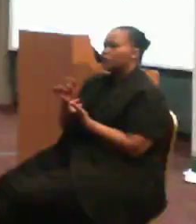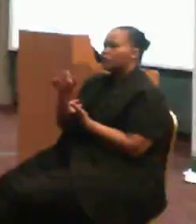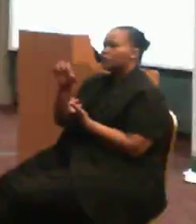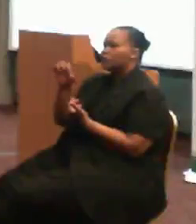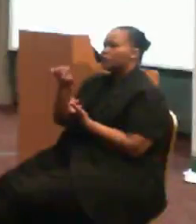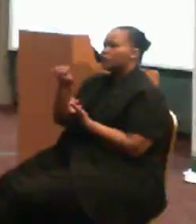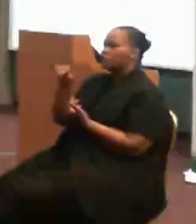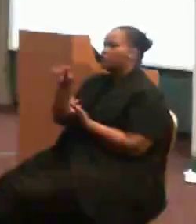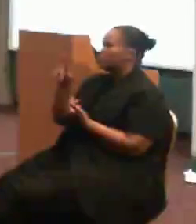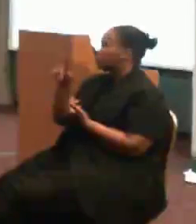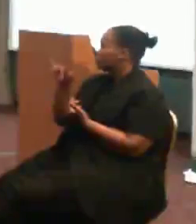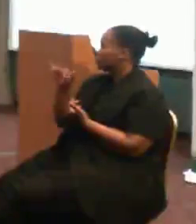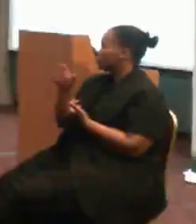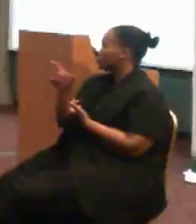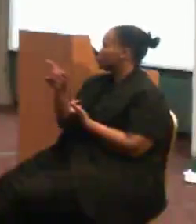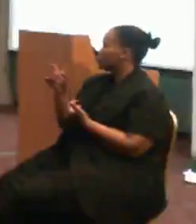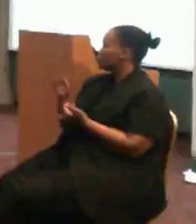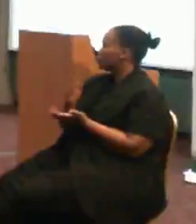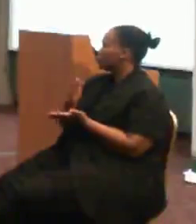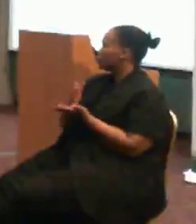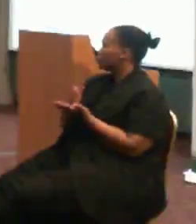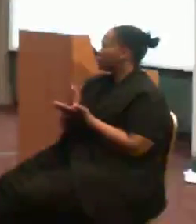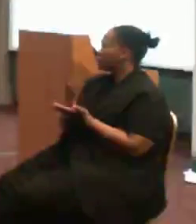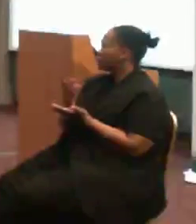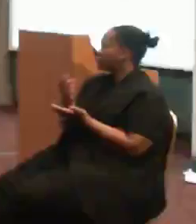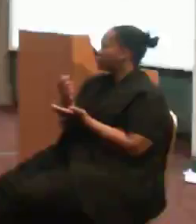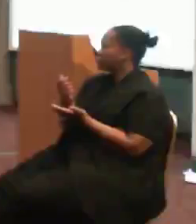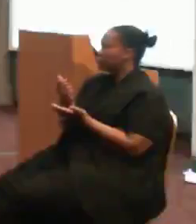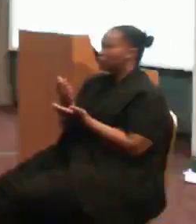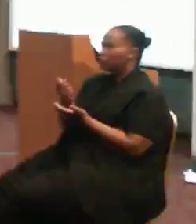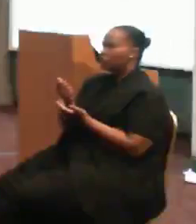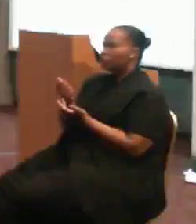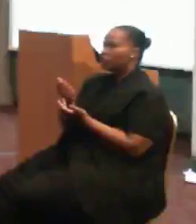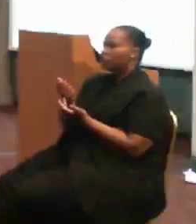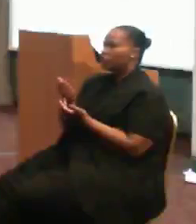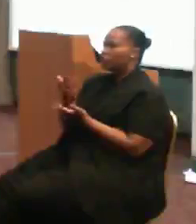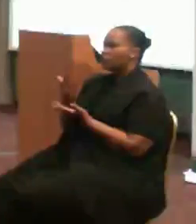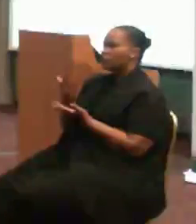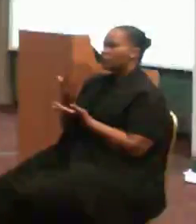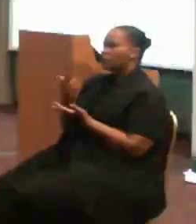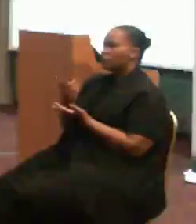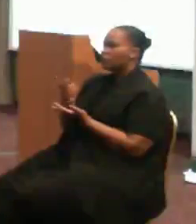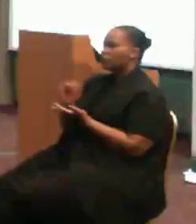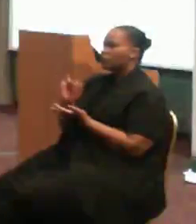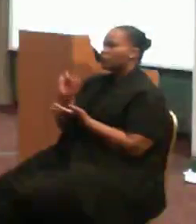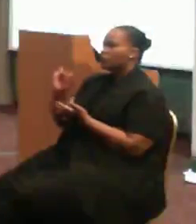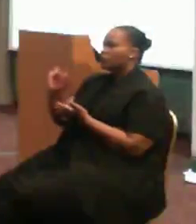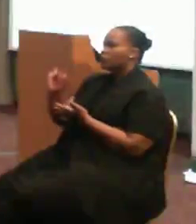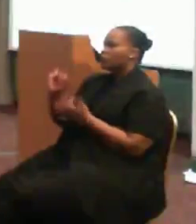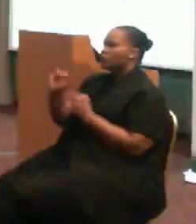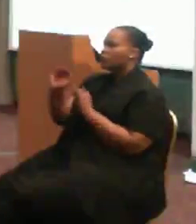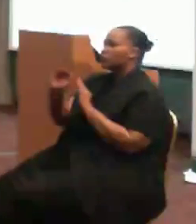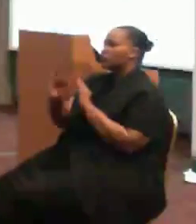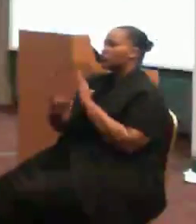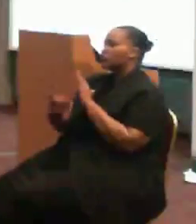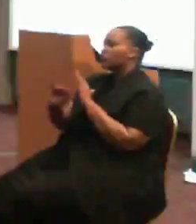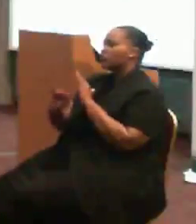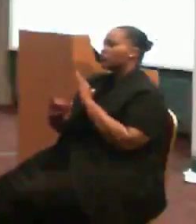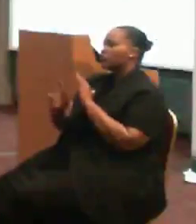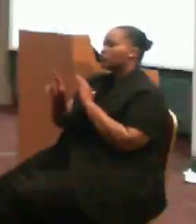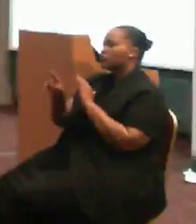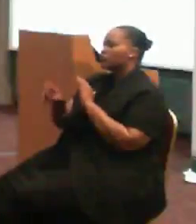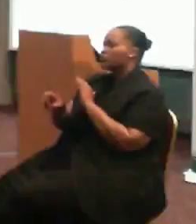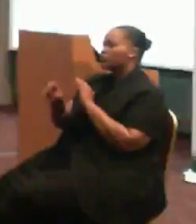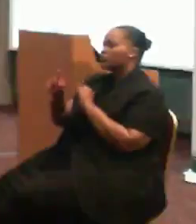down. And perhaps the return should be lower because the equity return should be lower. The first question